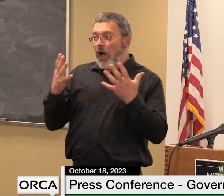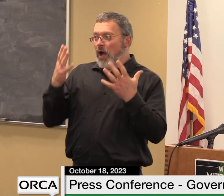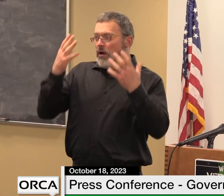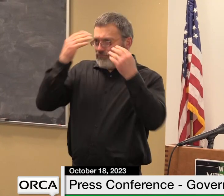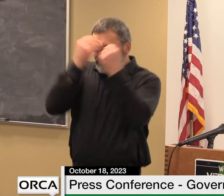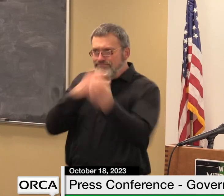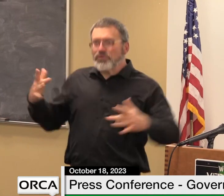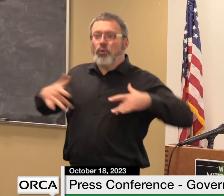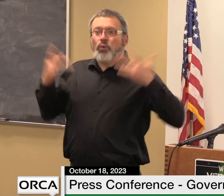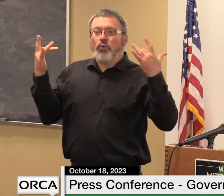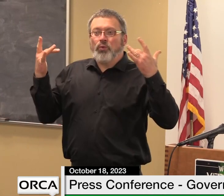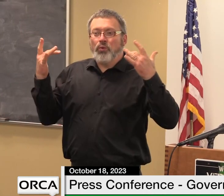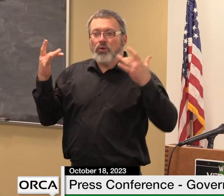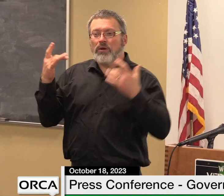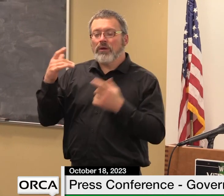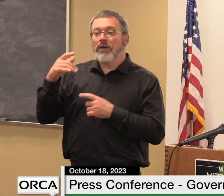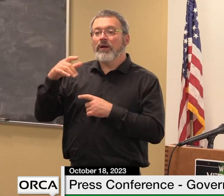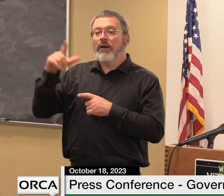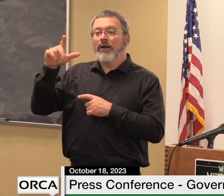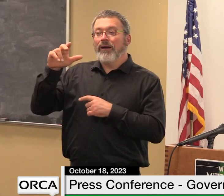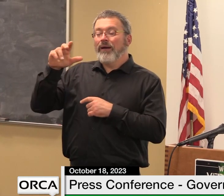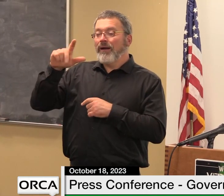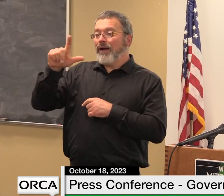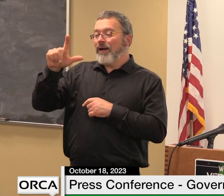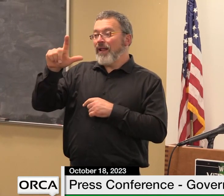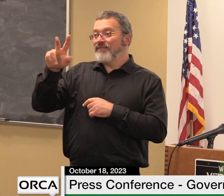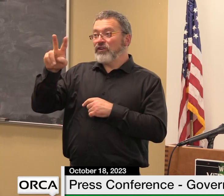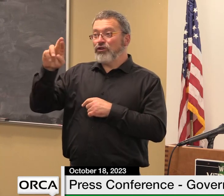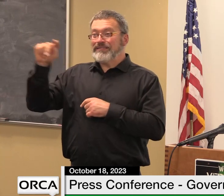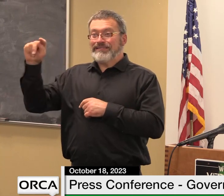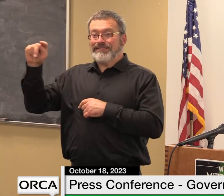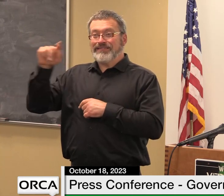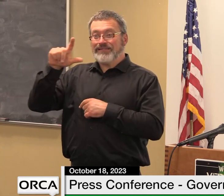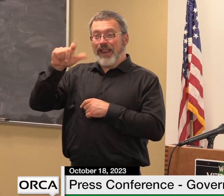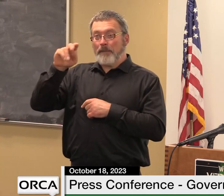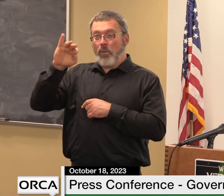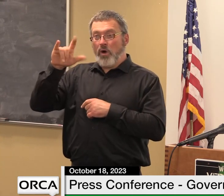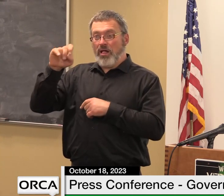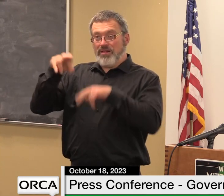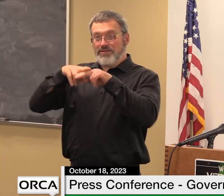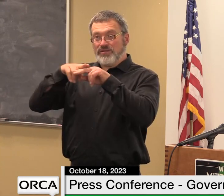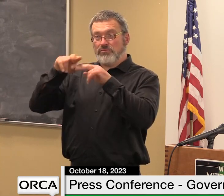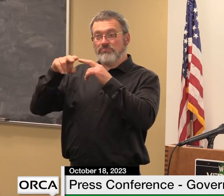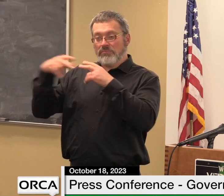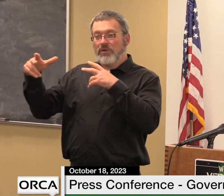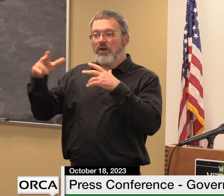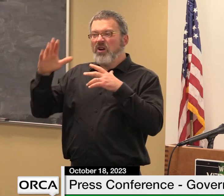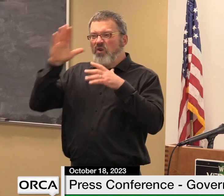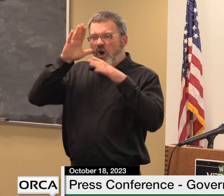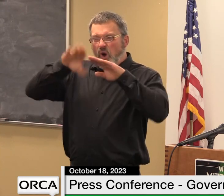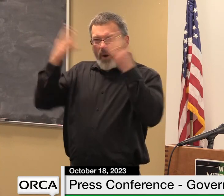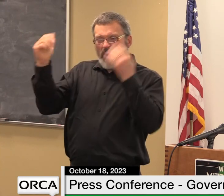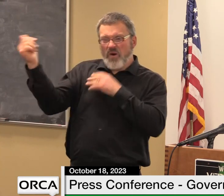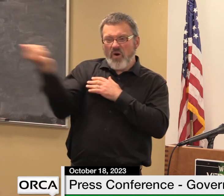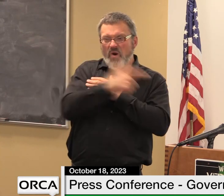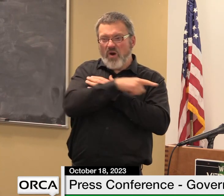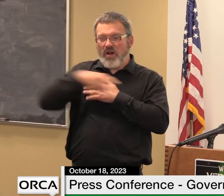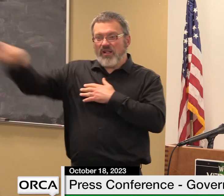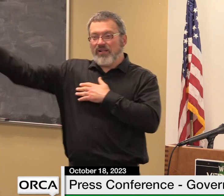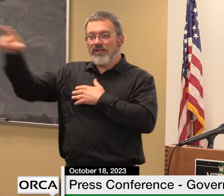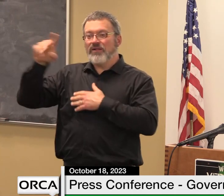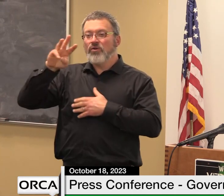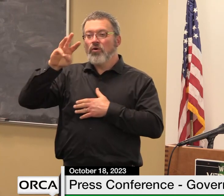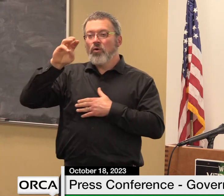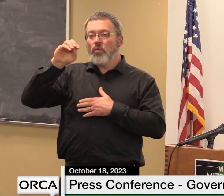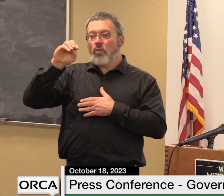Lamoille Valley Rail Trail. This Saturday, we'll open up another section of the trail from Wolcott to Hardwick, which